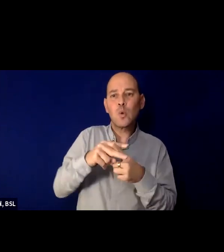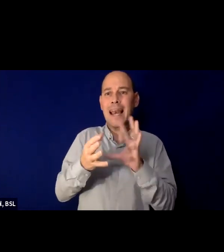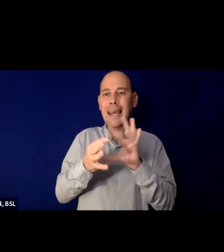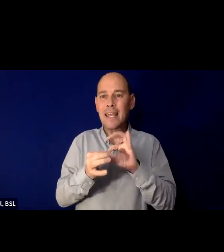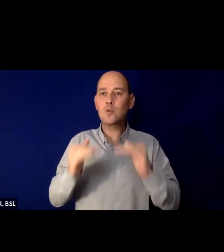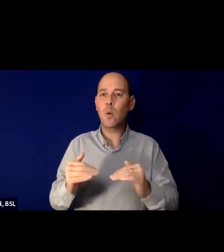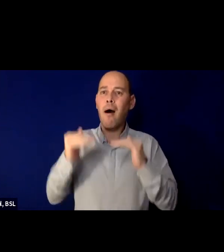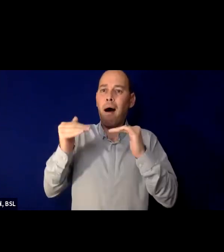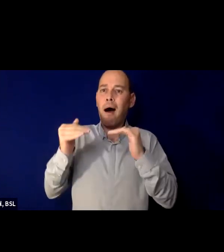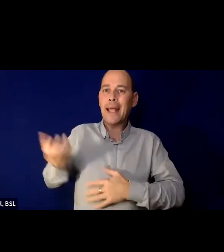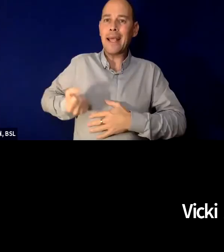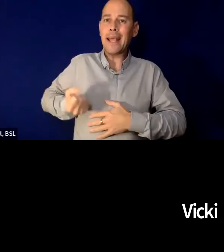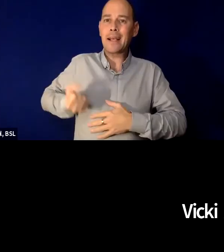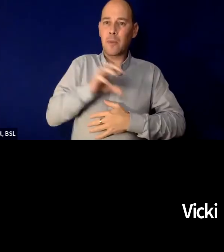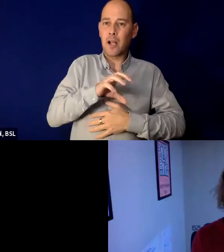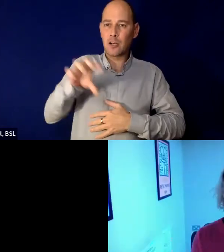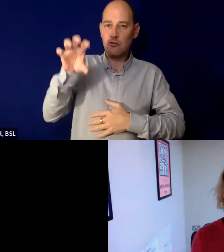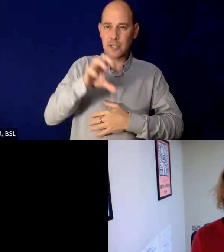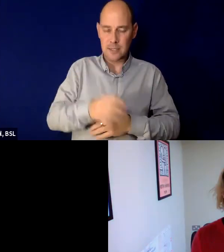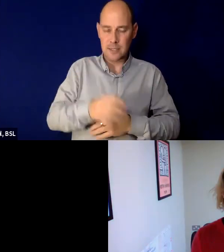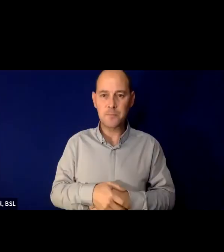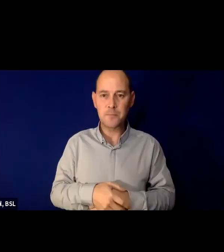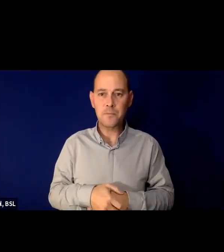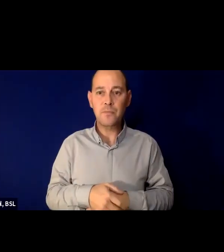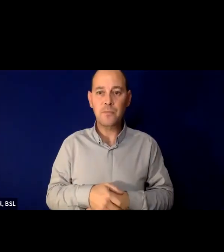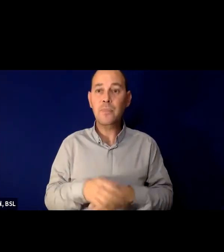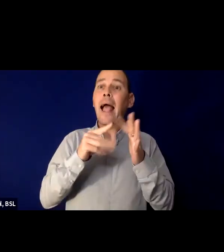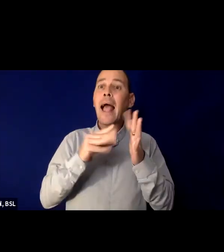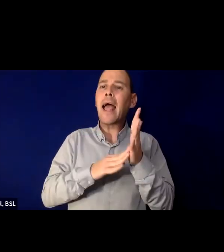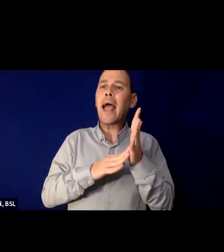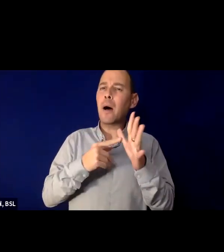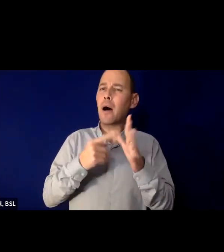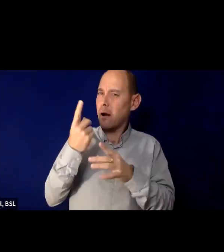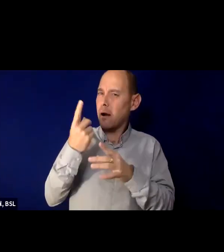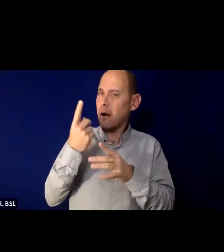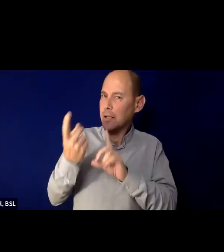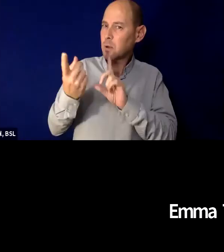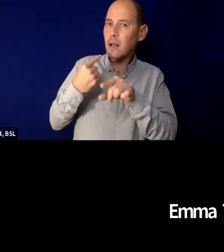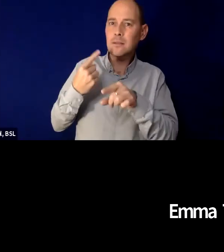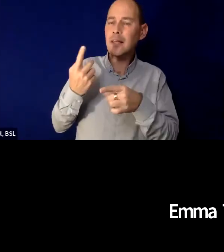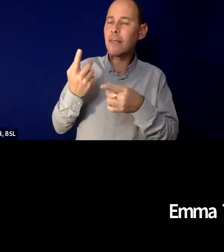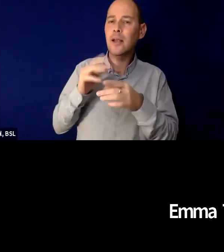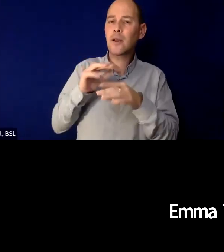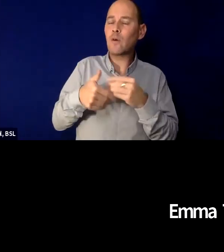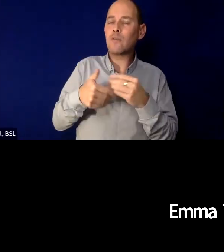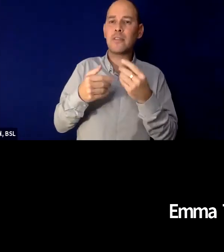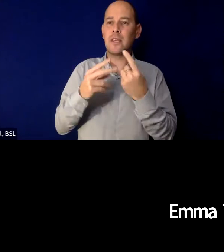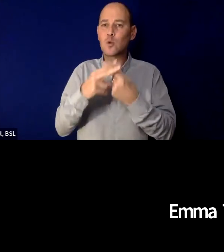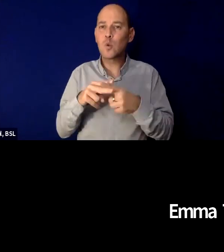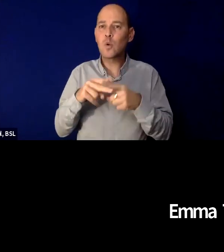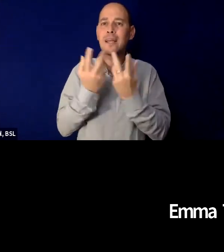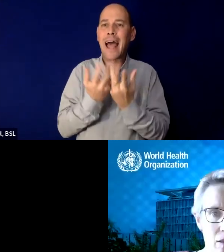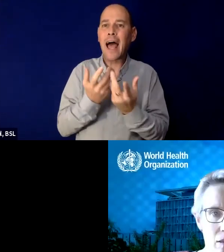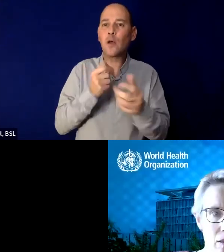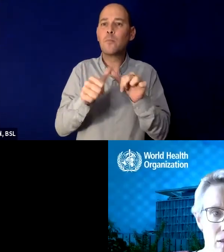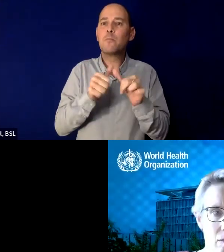Emma, we'll come to you on that, just to, I guess, get a bit of an understanding of the tools themselves and how they might best be used, and if there is